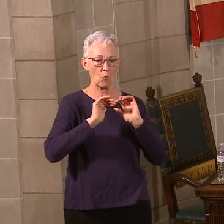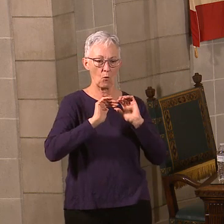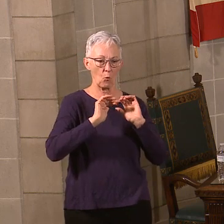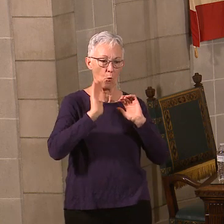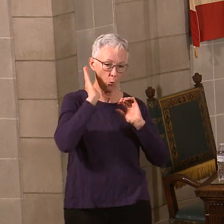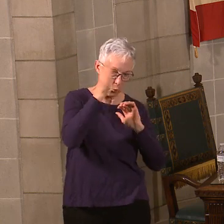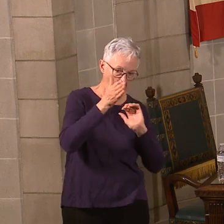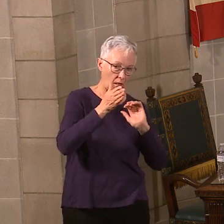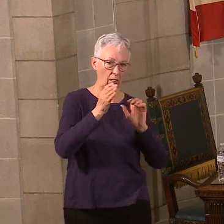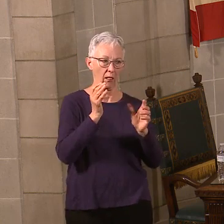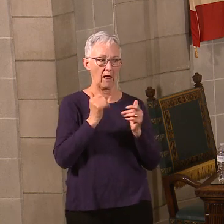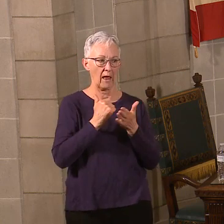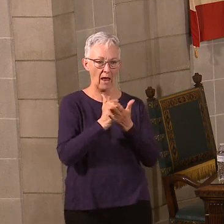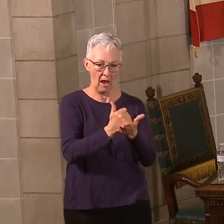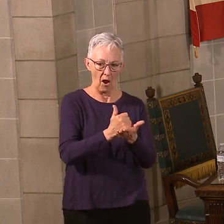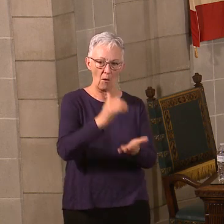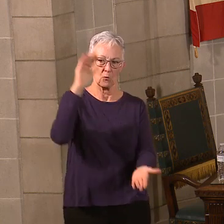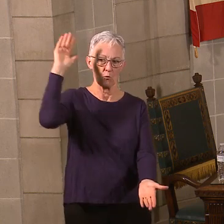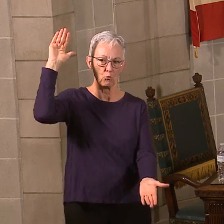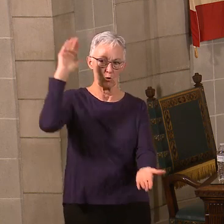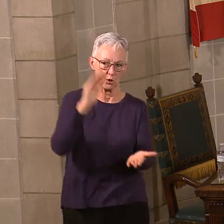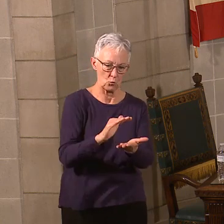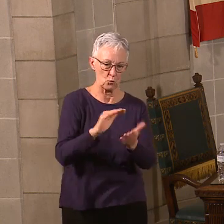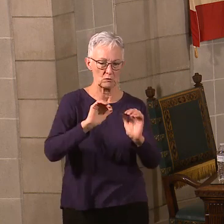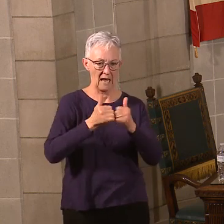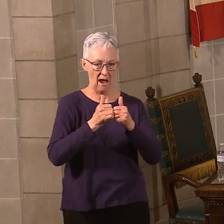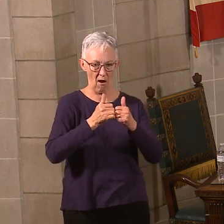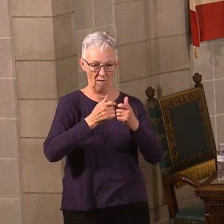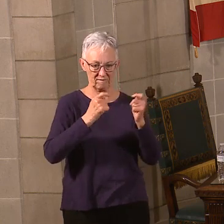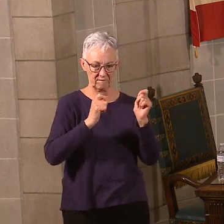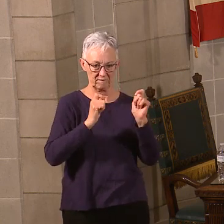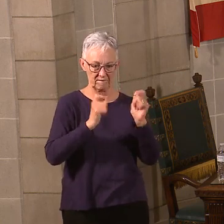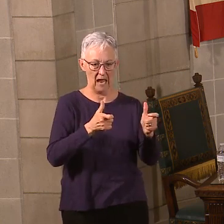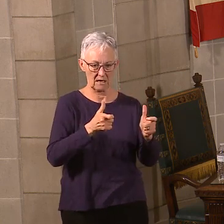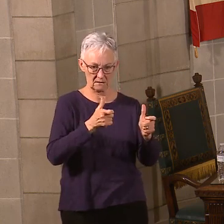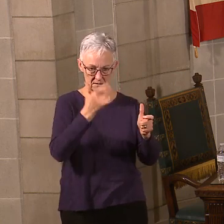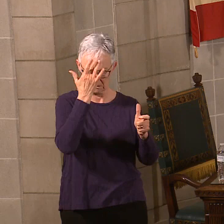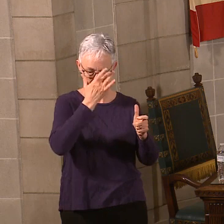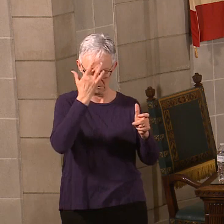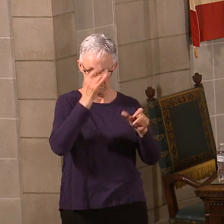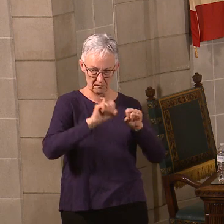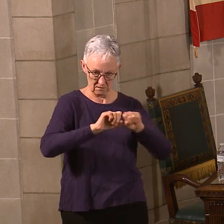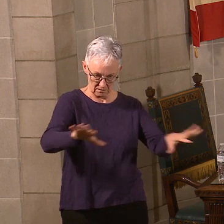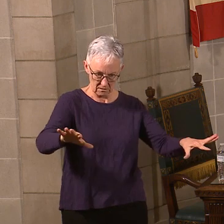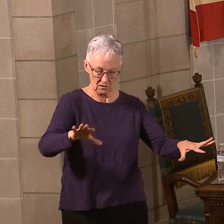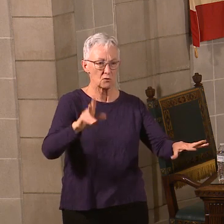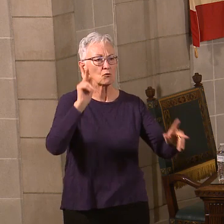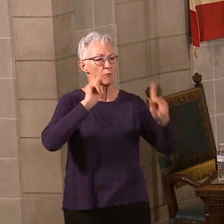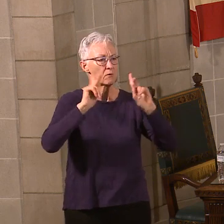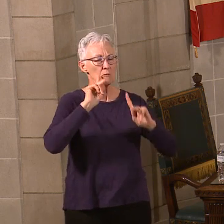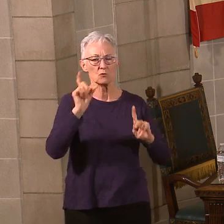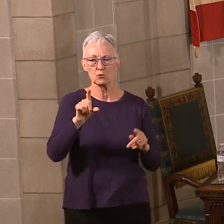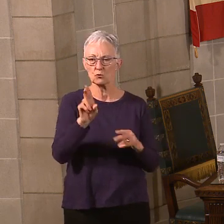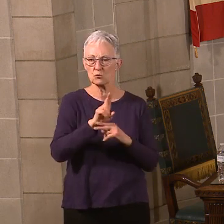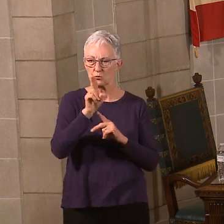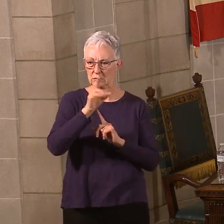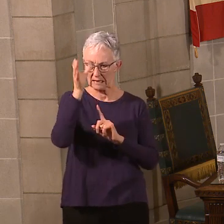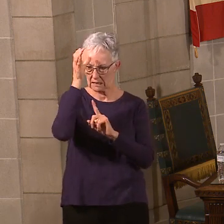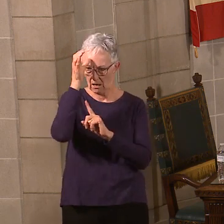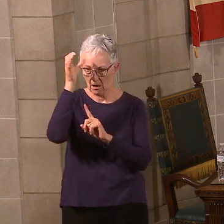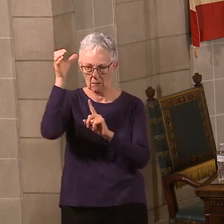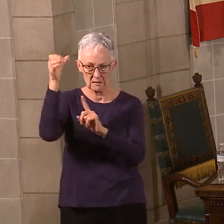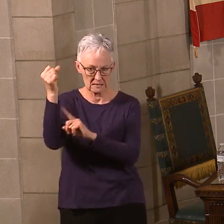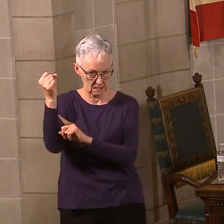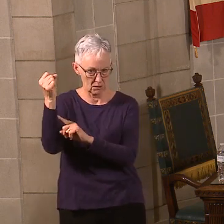this common sense, good judgment, be able to do the things they can do to take the common sense steps to be able to protect themselves and